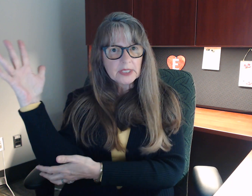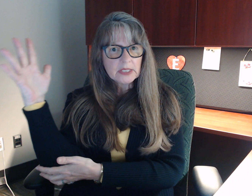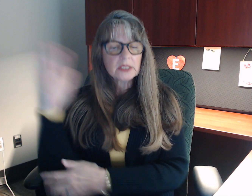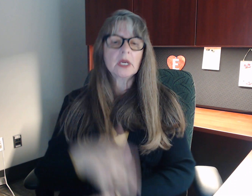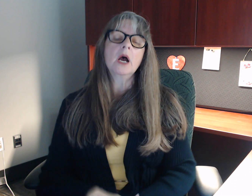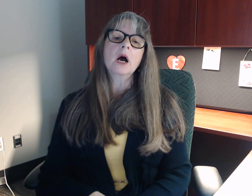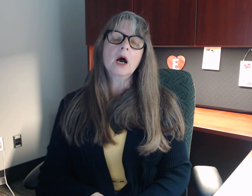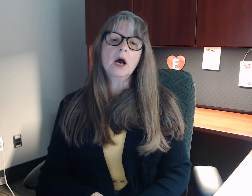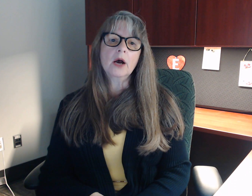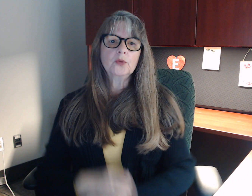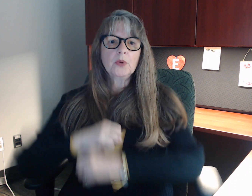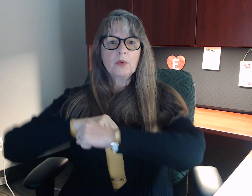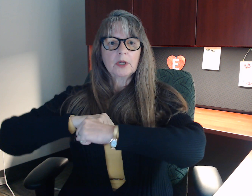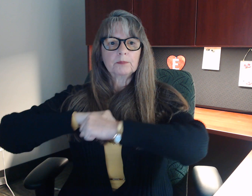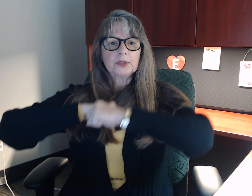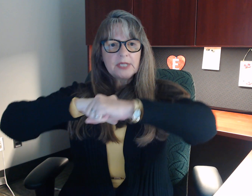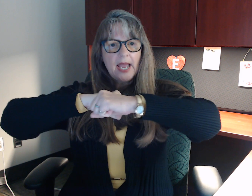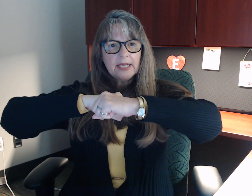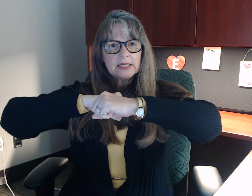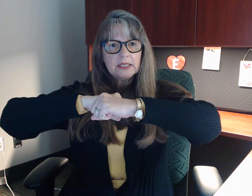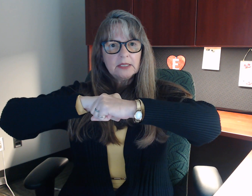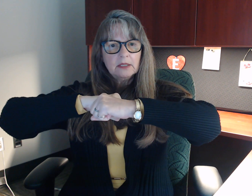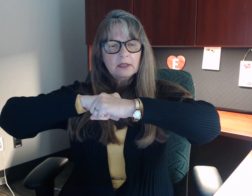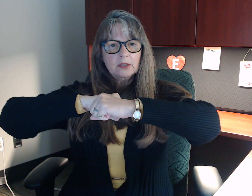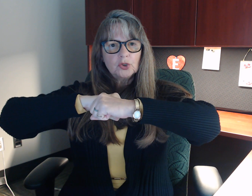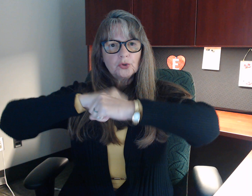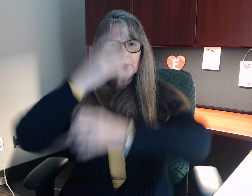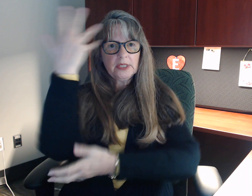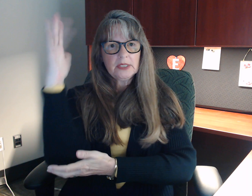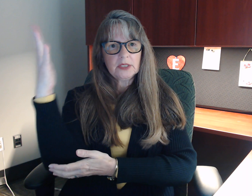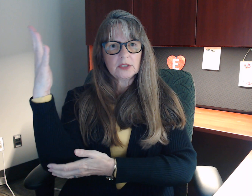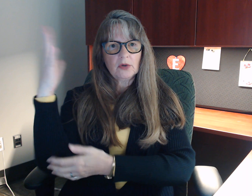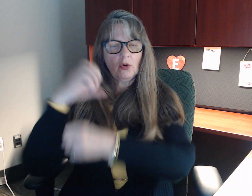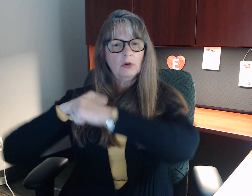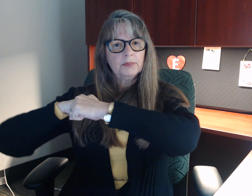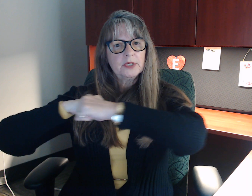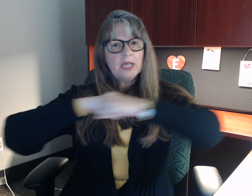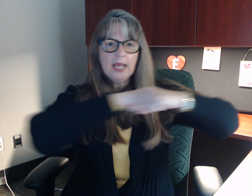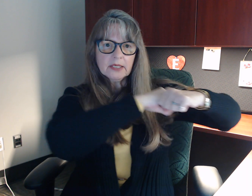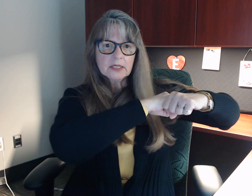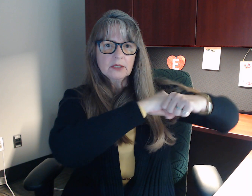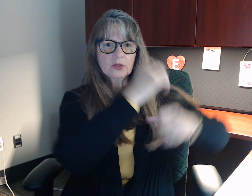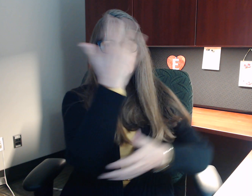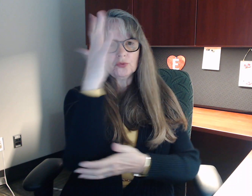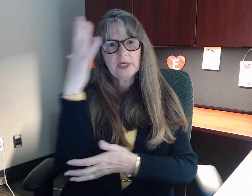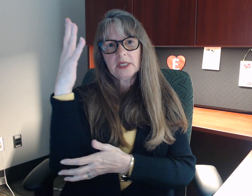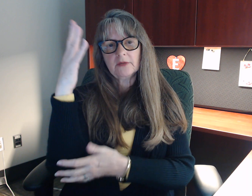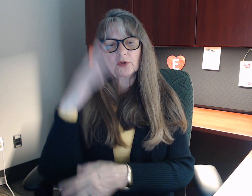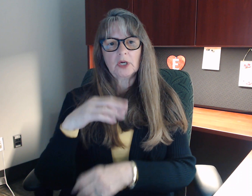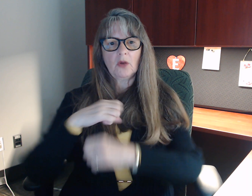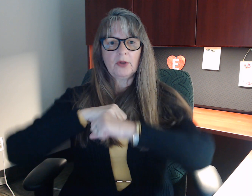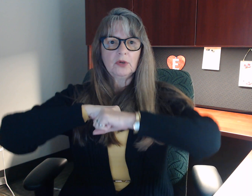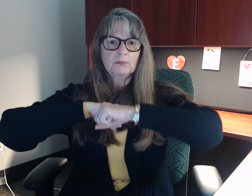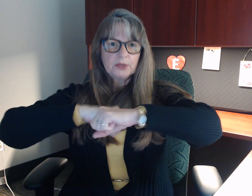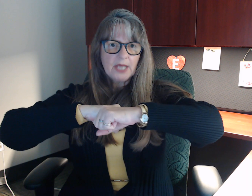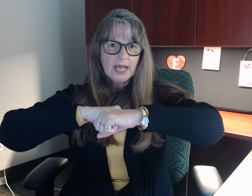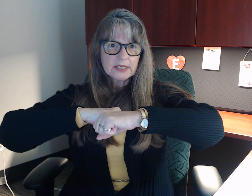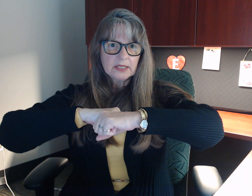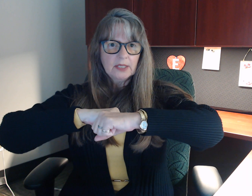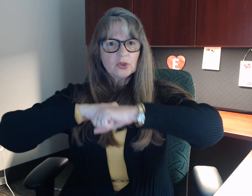trees. We want to protect the trees, or protect the trees. If you're going to go out, you can protect. So you